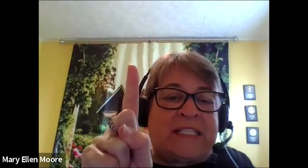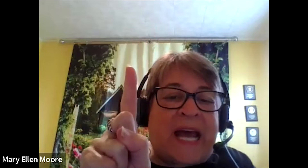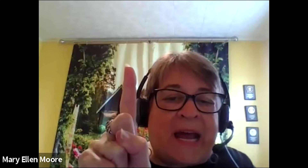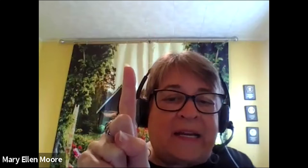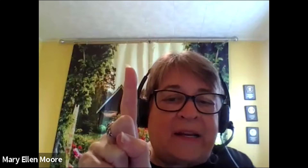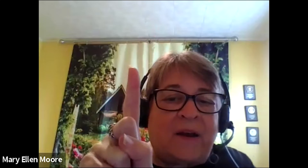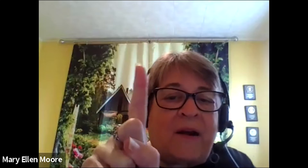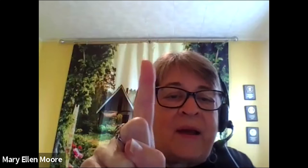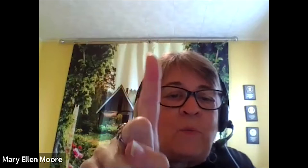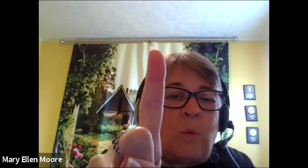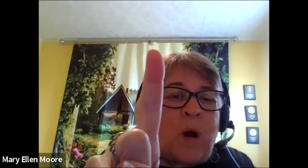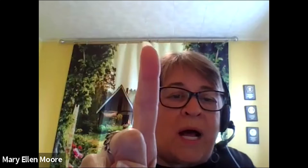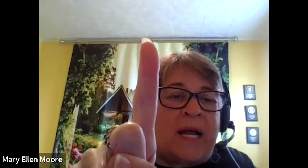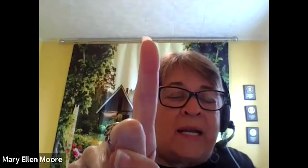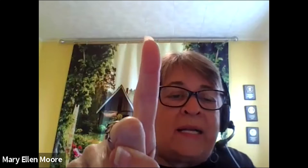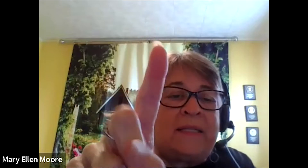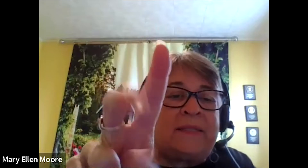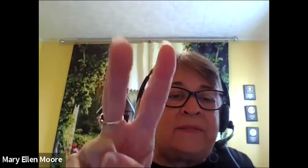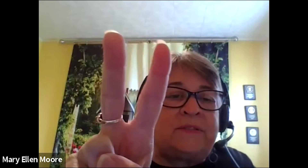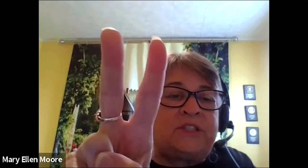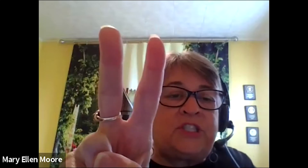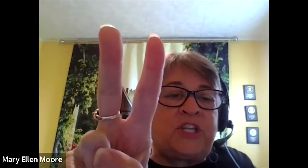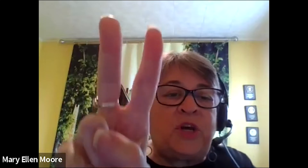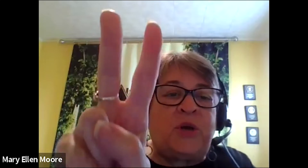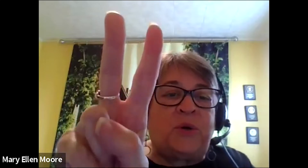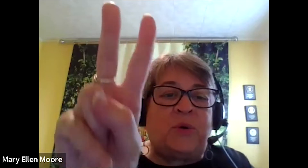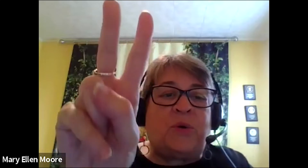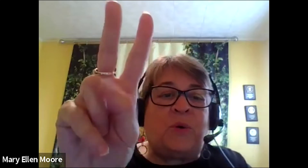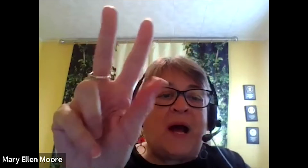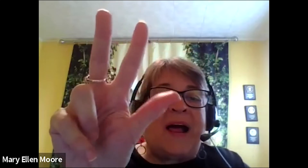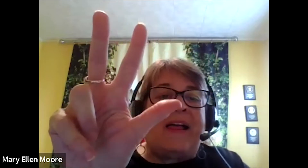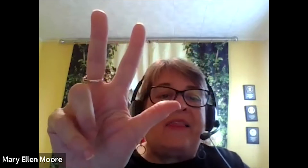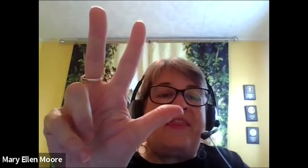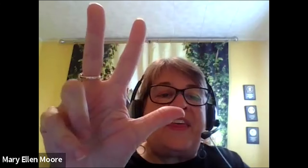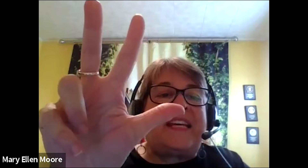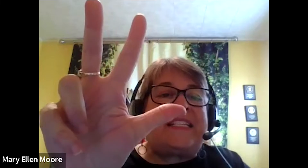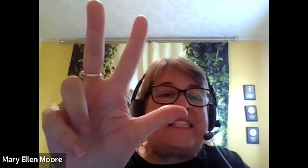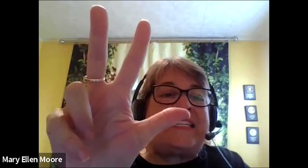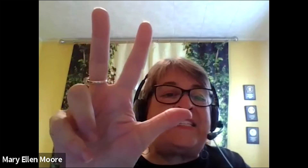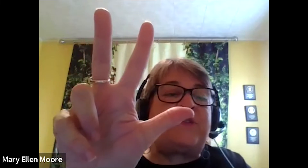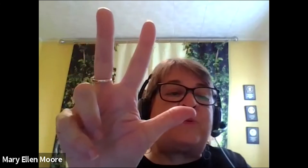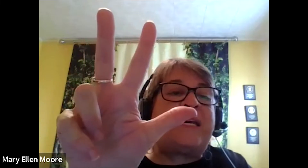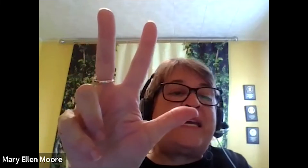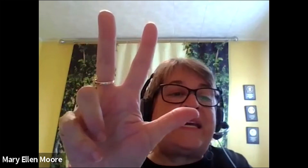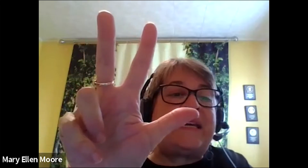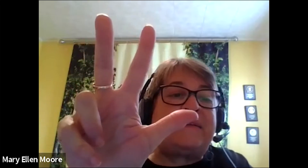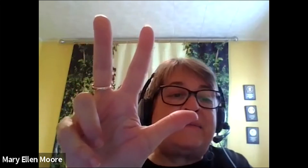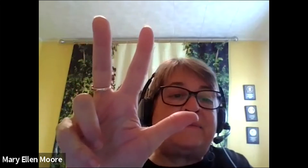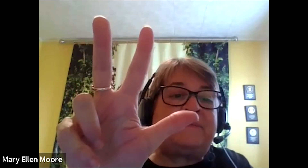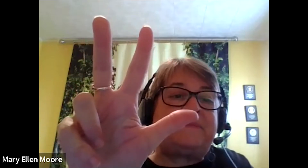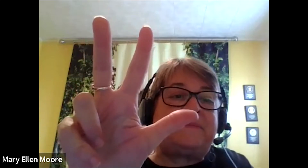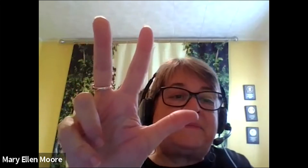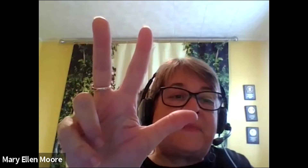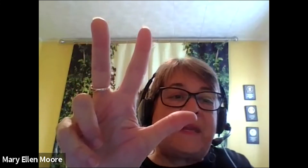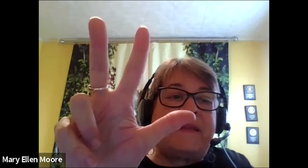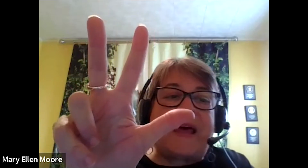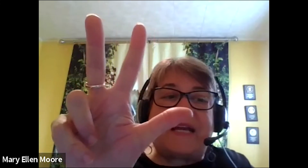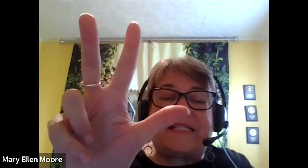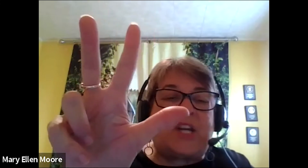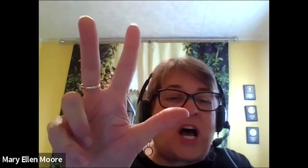10. All right, 1, 2, this is 3. That is not